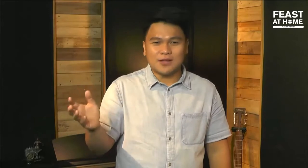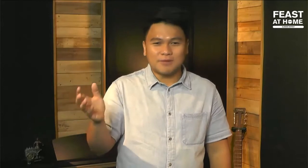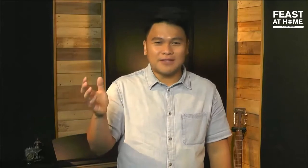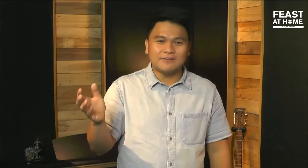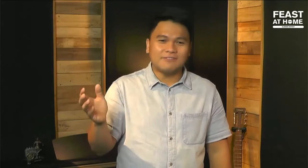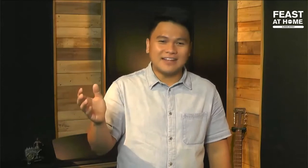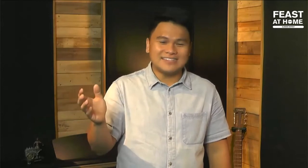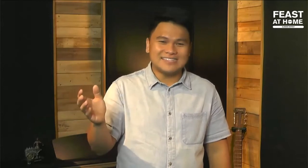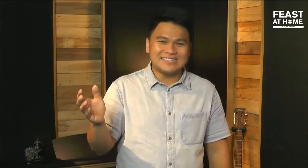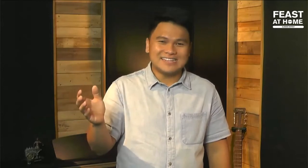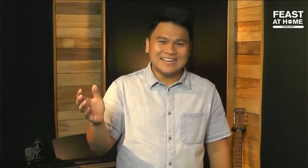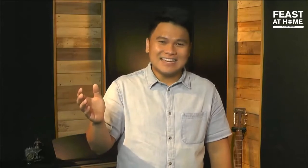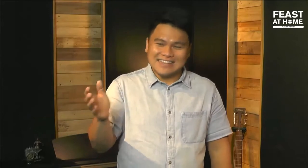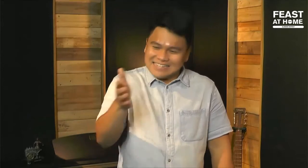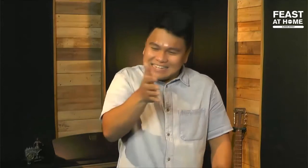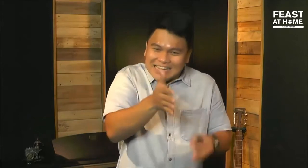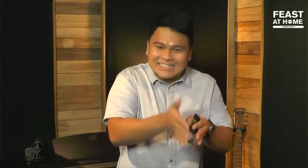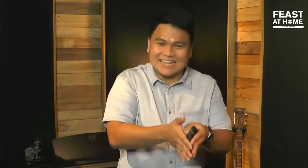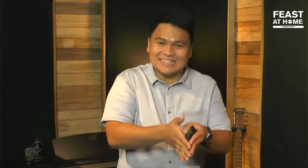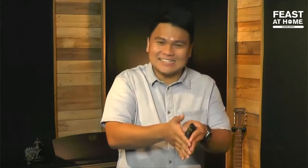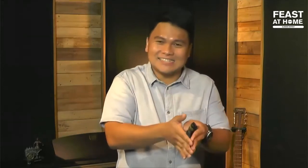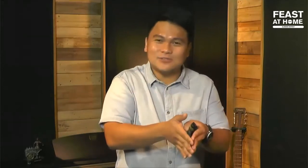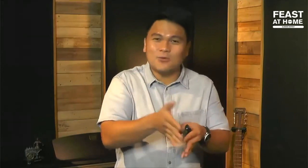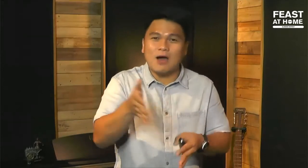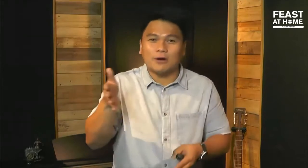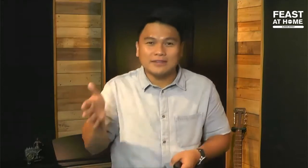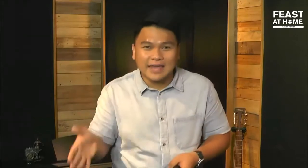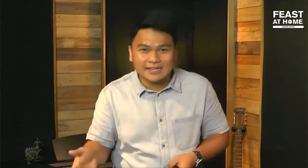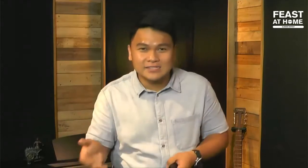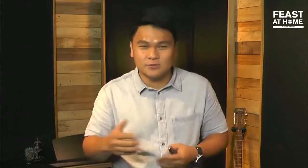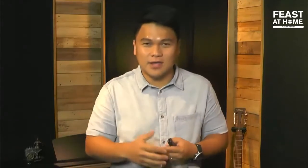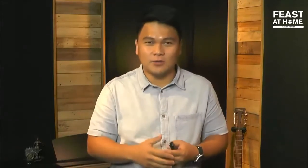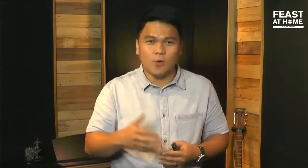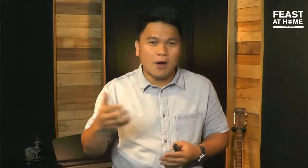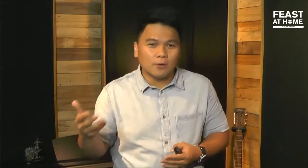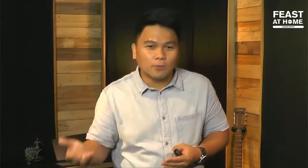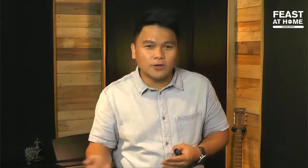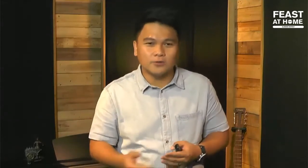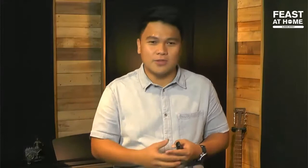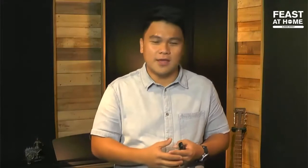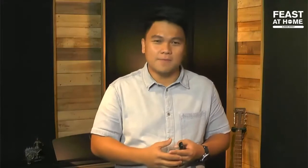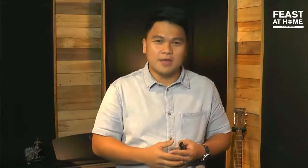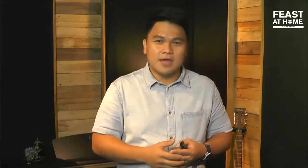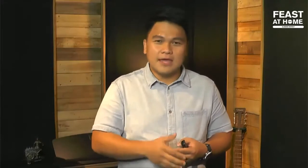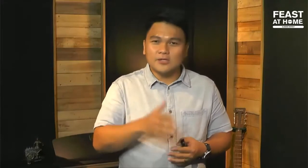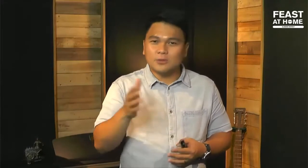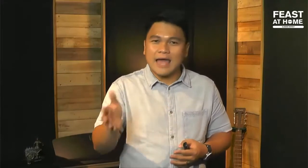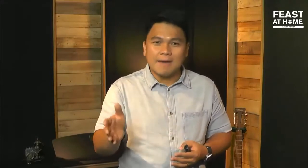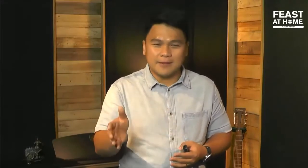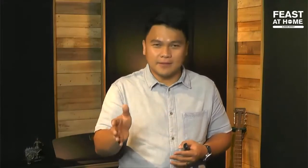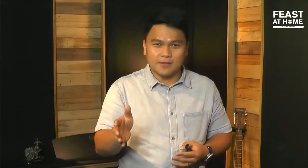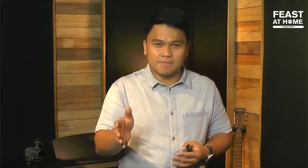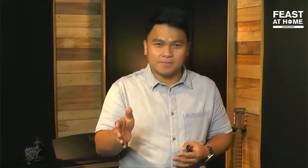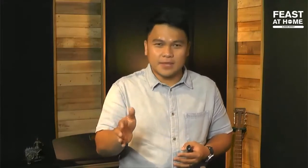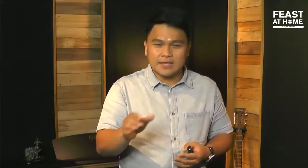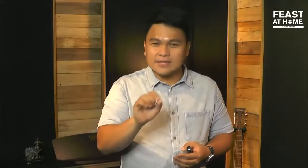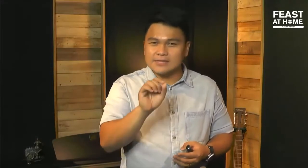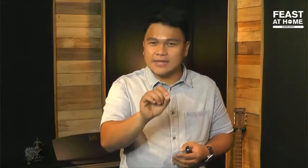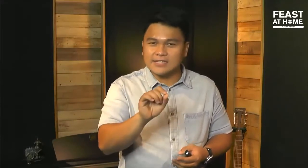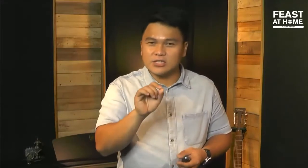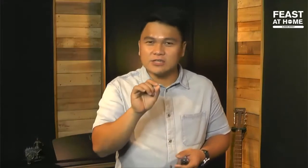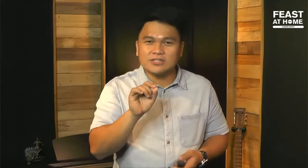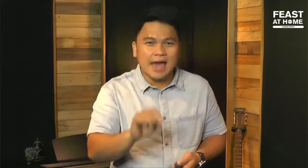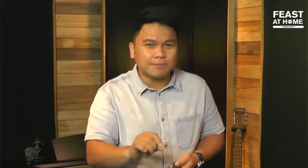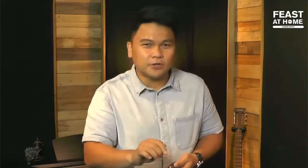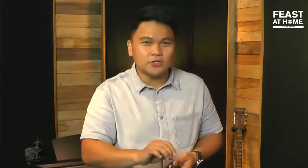you know what, my dear friends? This leads us to our text today, to our word today. Here's what happened.